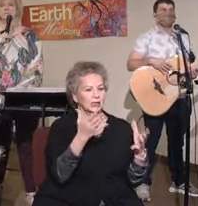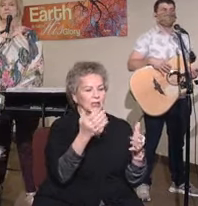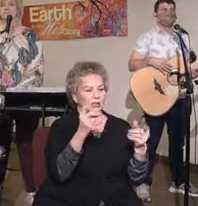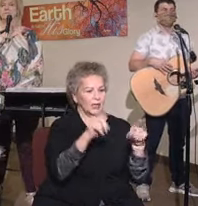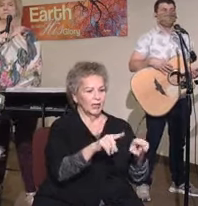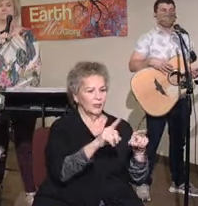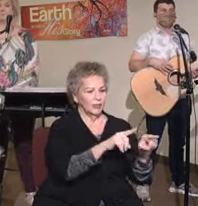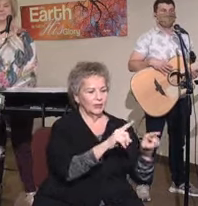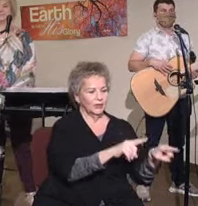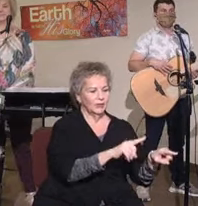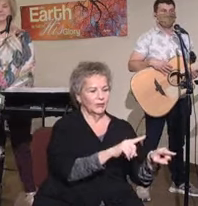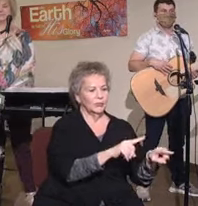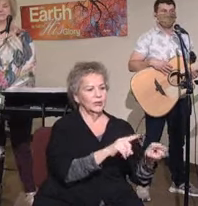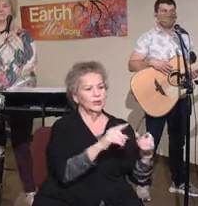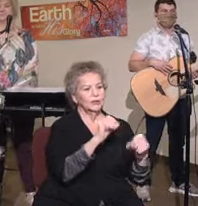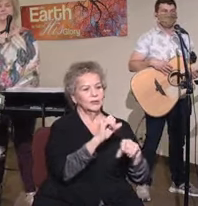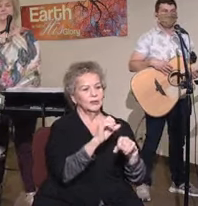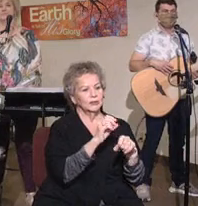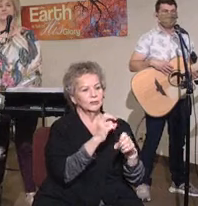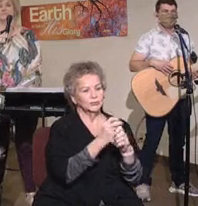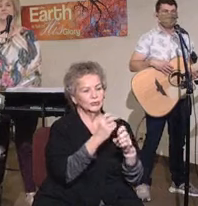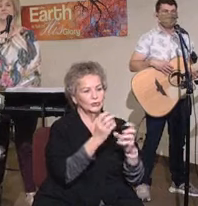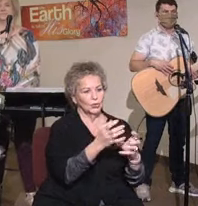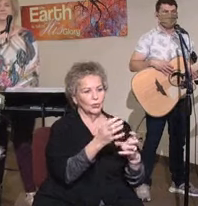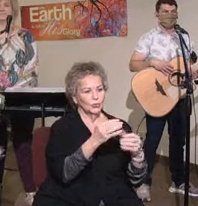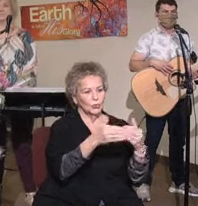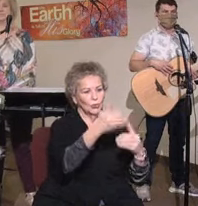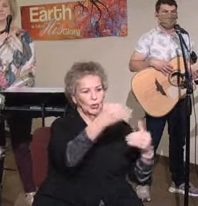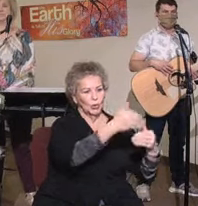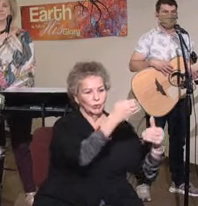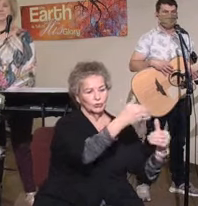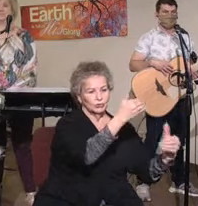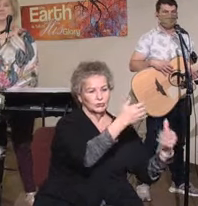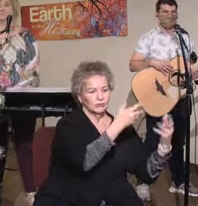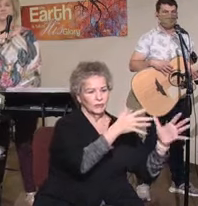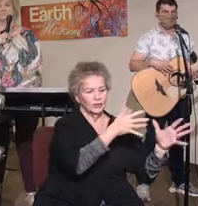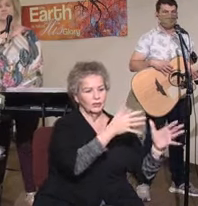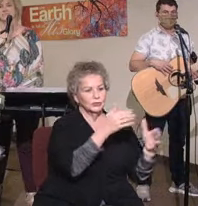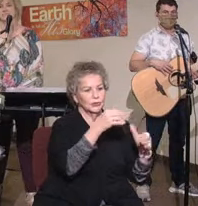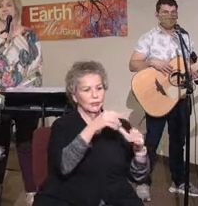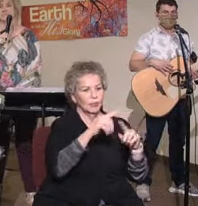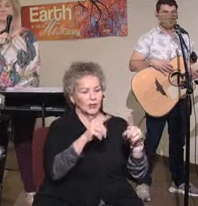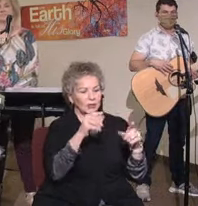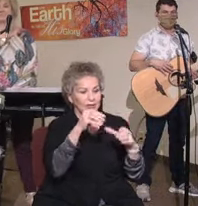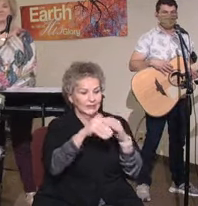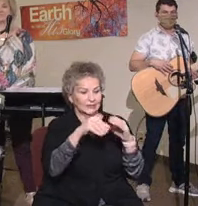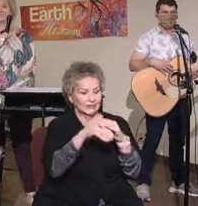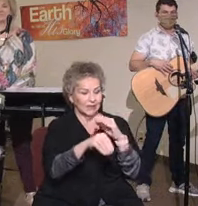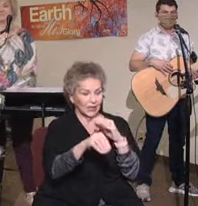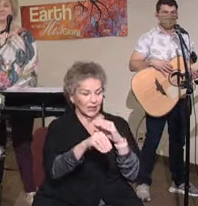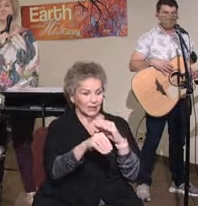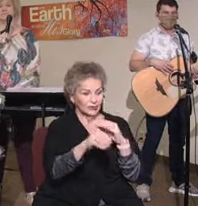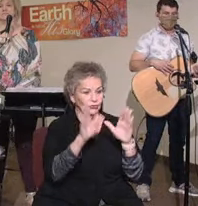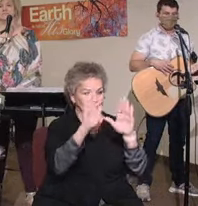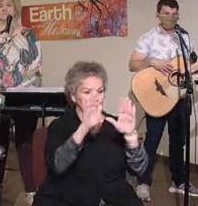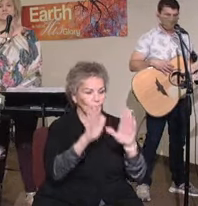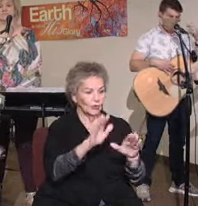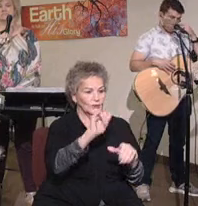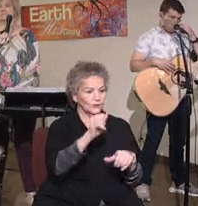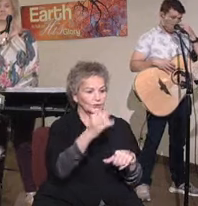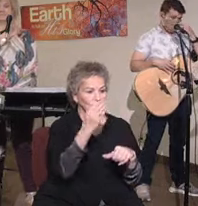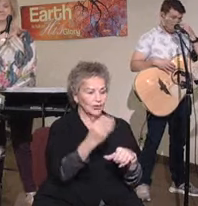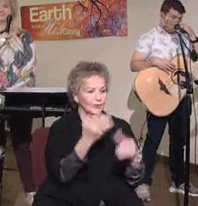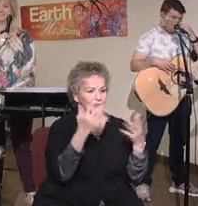to get the stonework up, but we're doing a lot of work on the inside. Our mappers are here. They're doing a wonderful job finishing